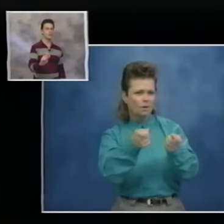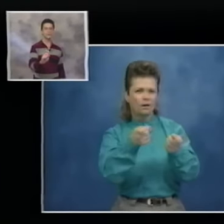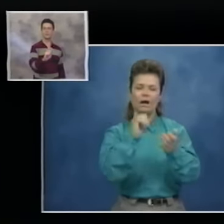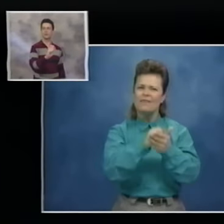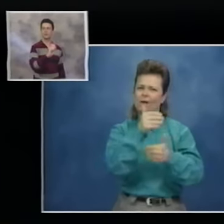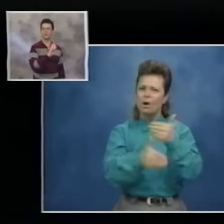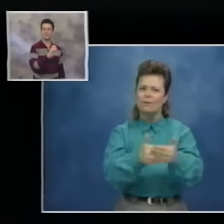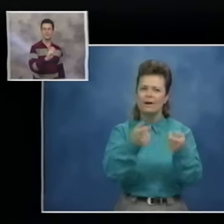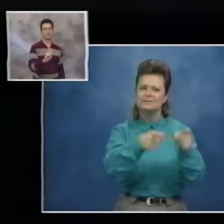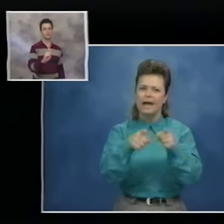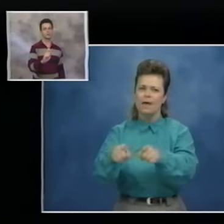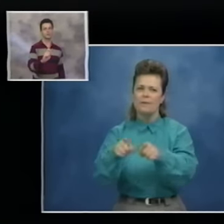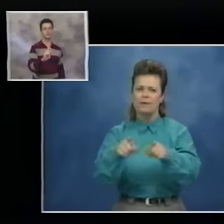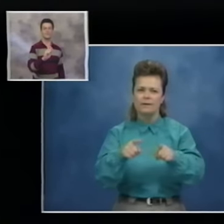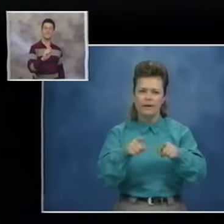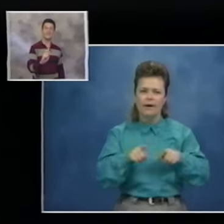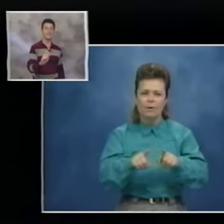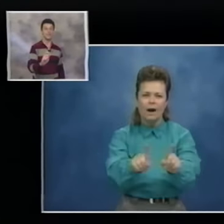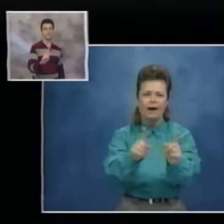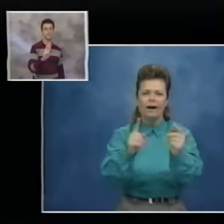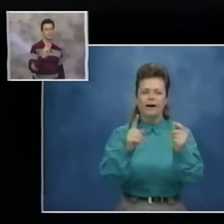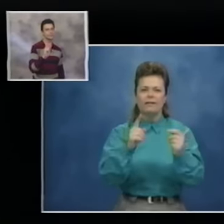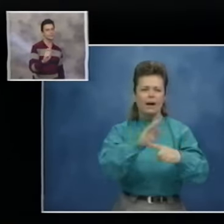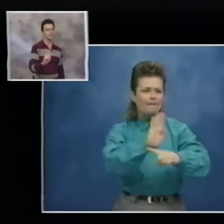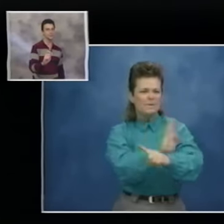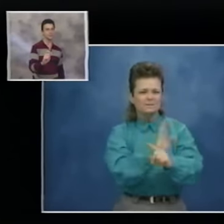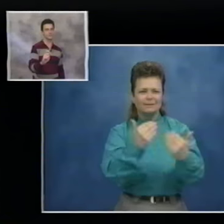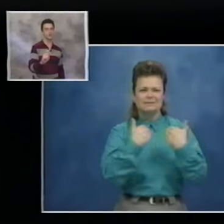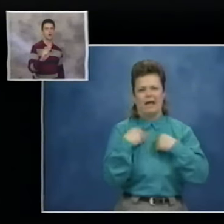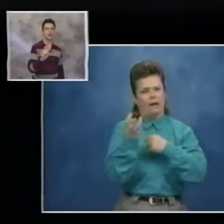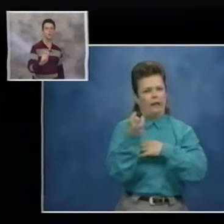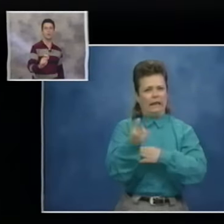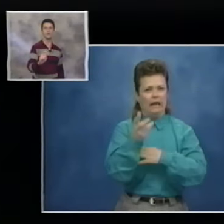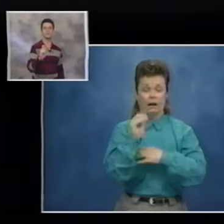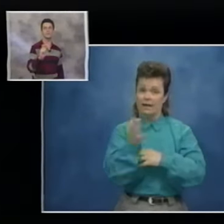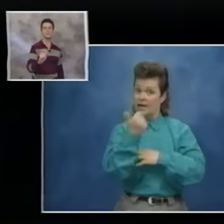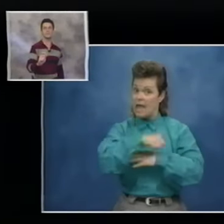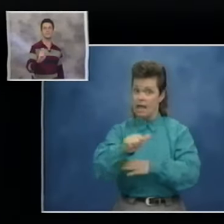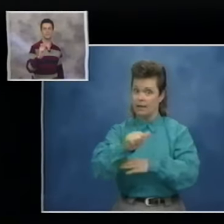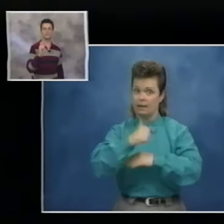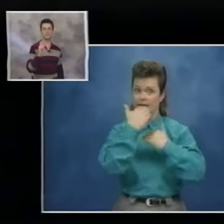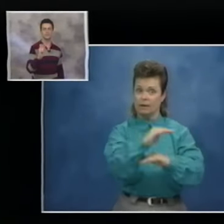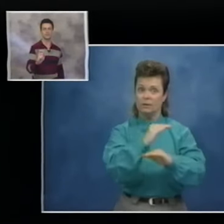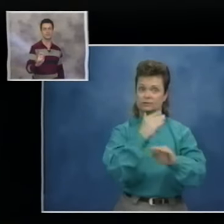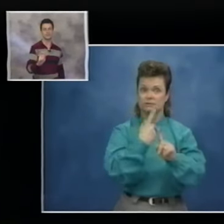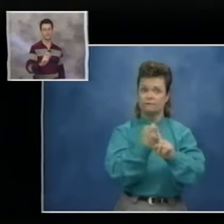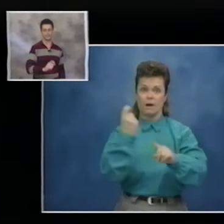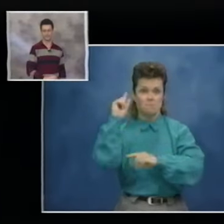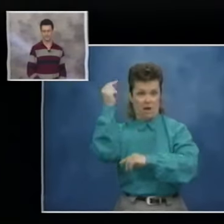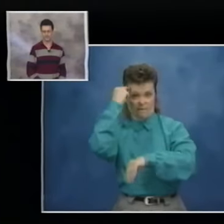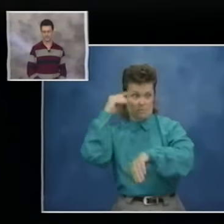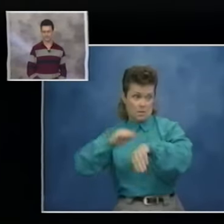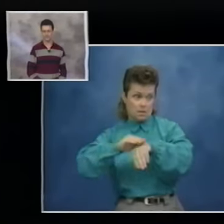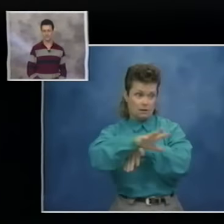when there was little, if any, restrictions on what businesses could do.